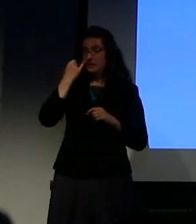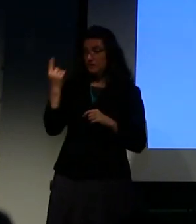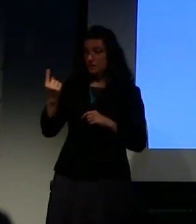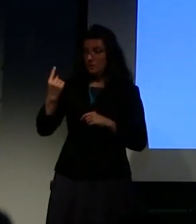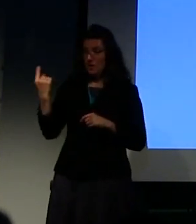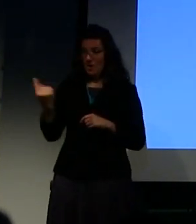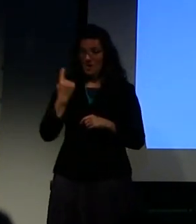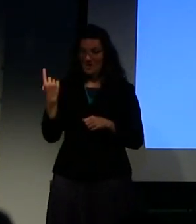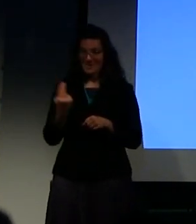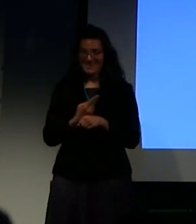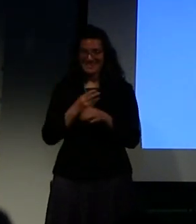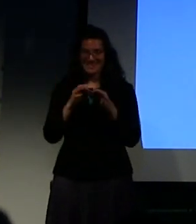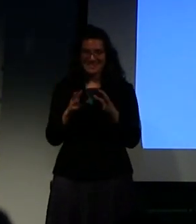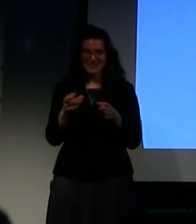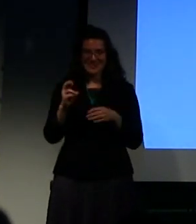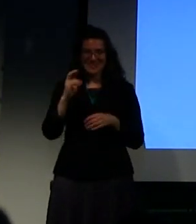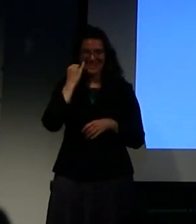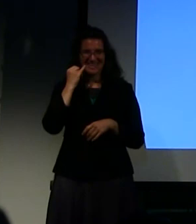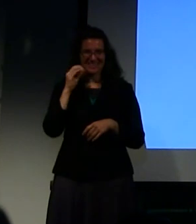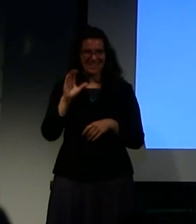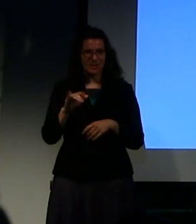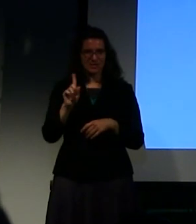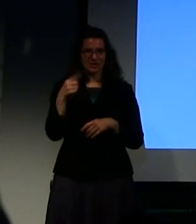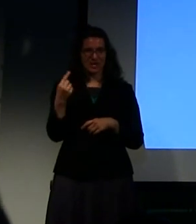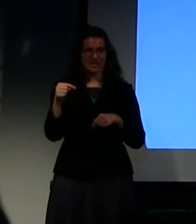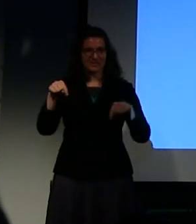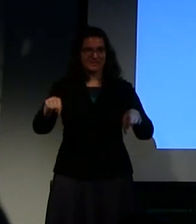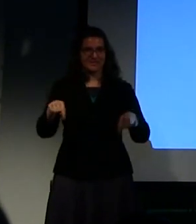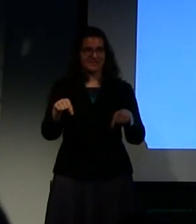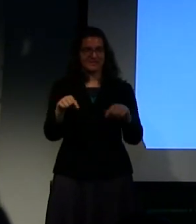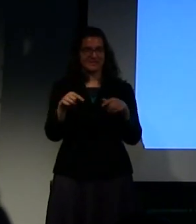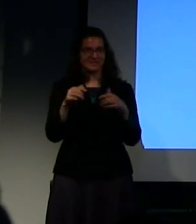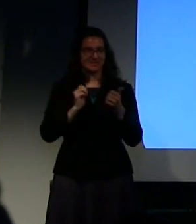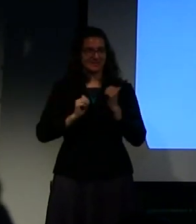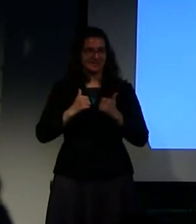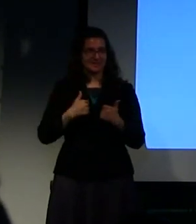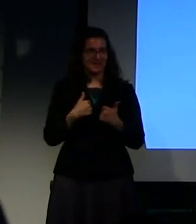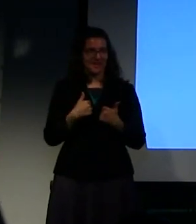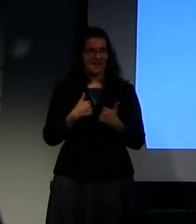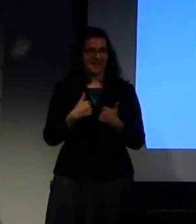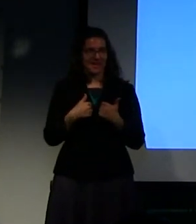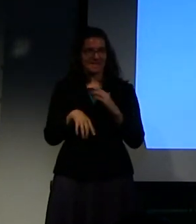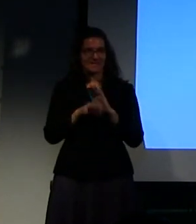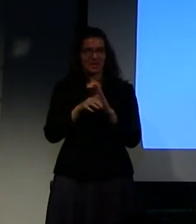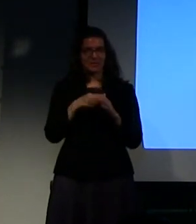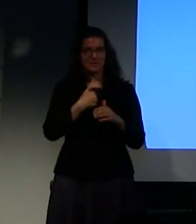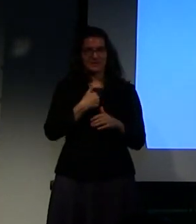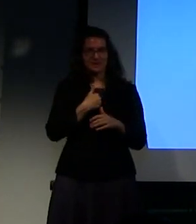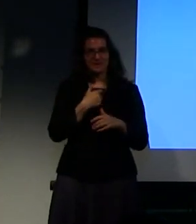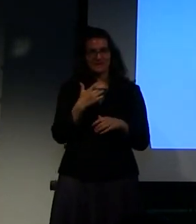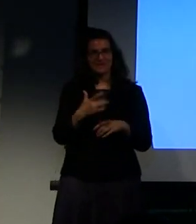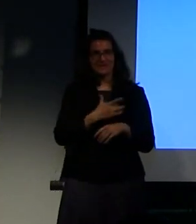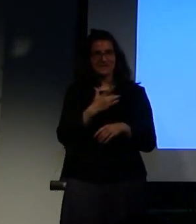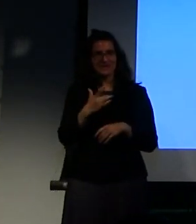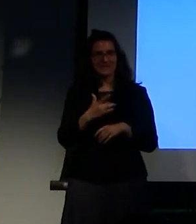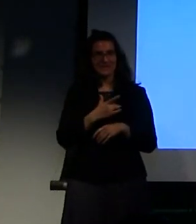an interpreter or if that was just specific to this performance, because I found myself feeling